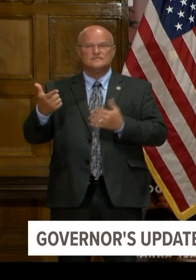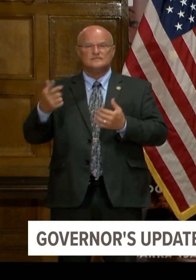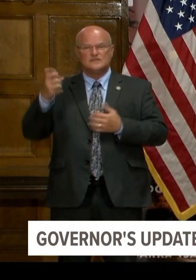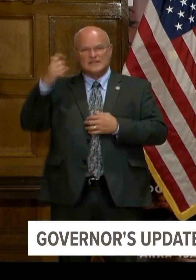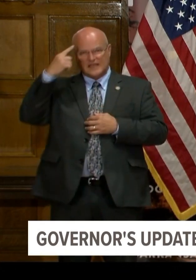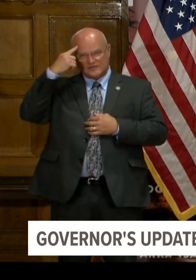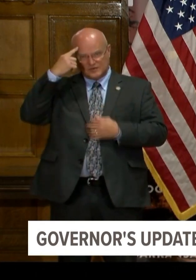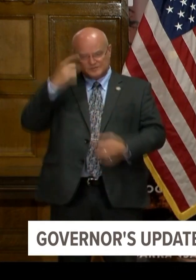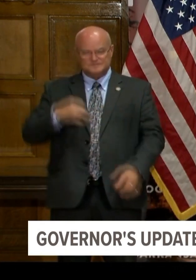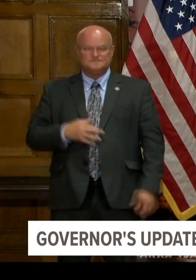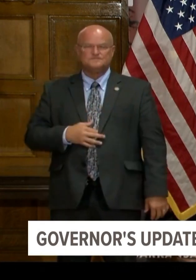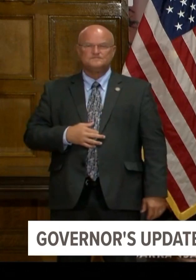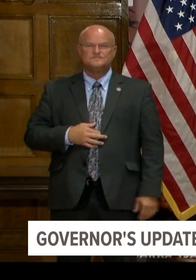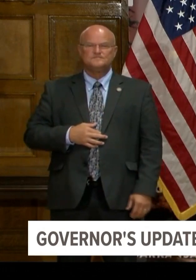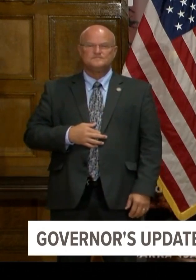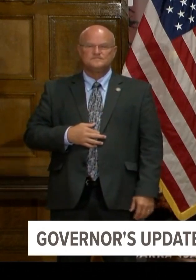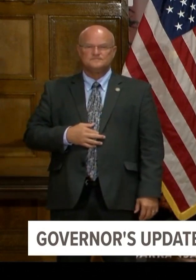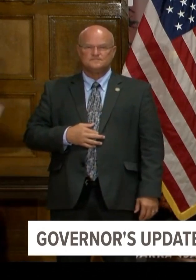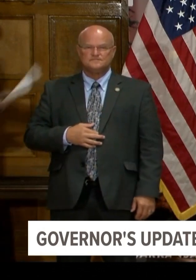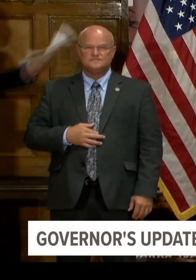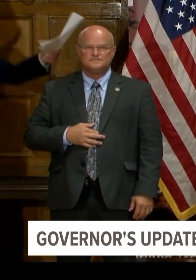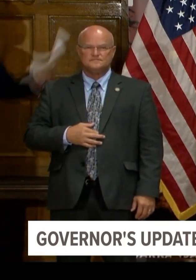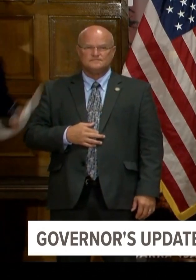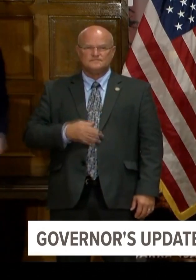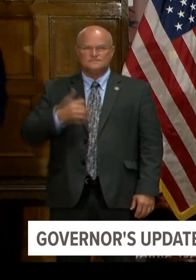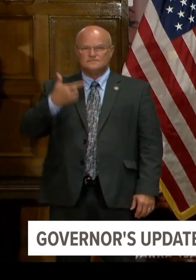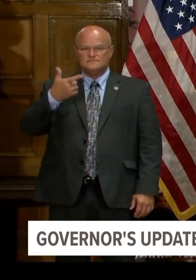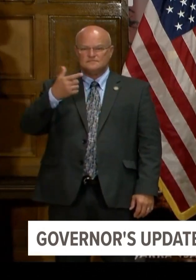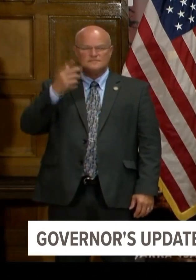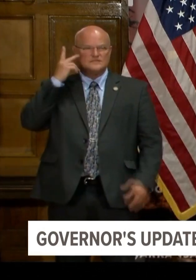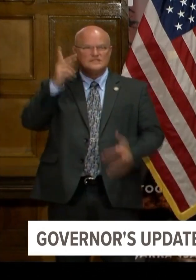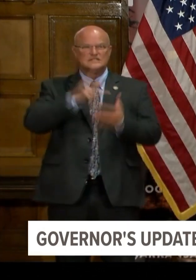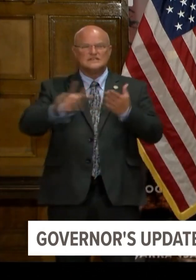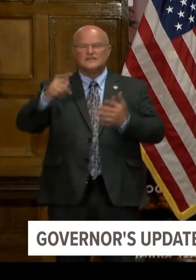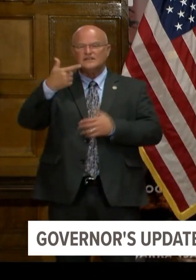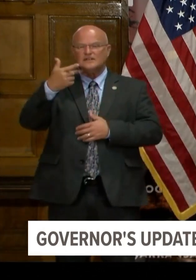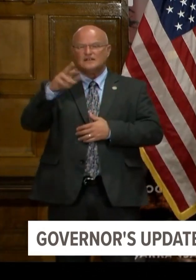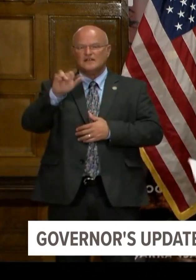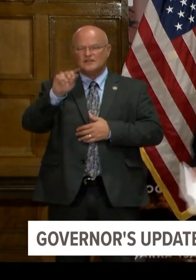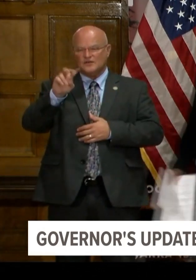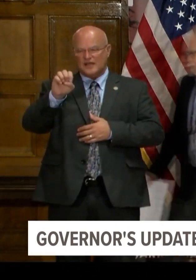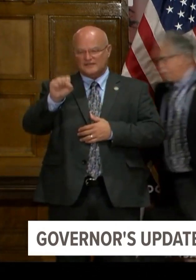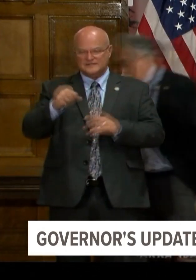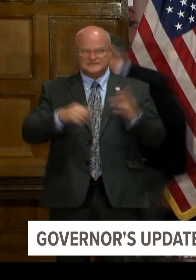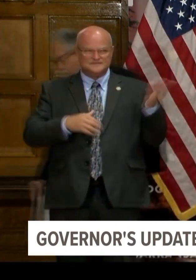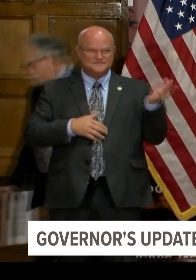back over to the governor. Thank you, sir. Secretary Graves. Excuse me, Secretary Graves.